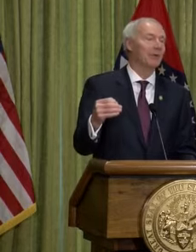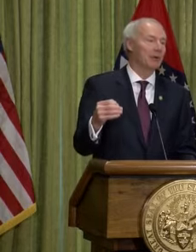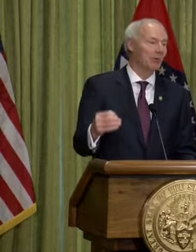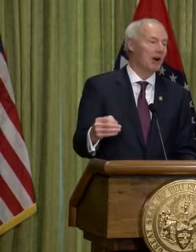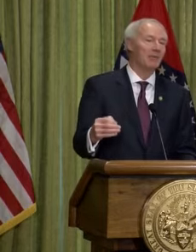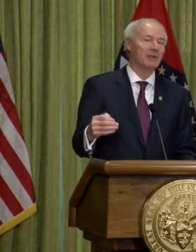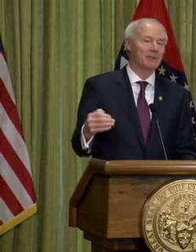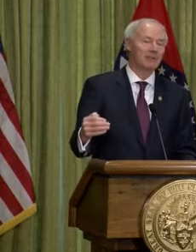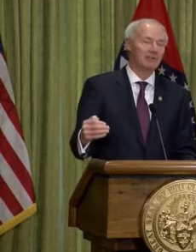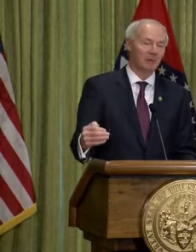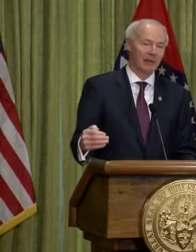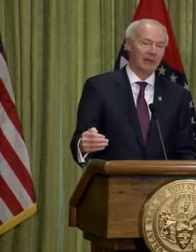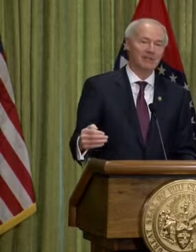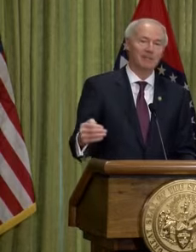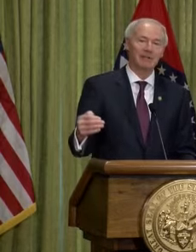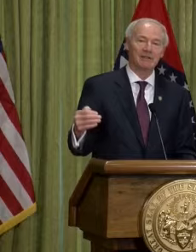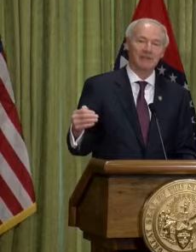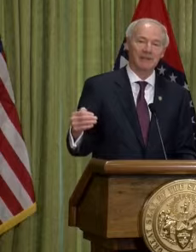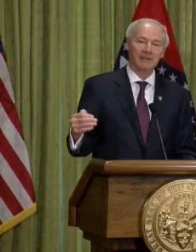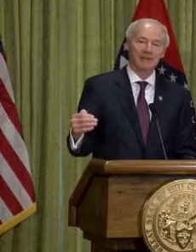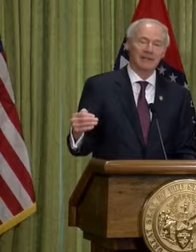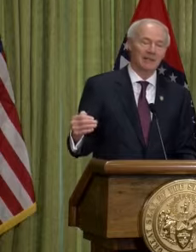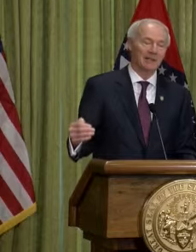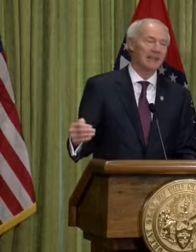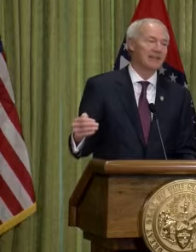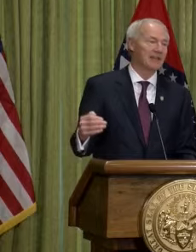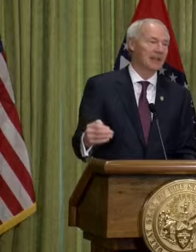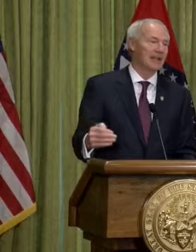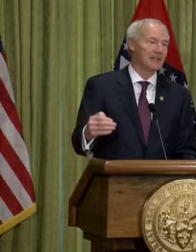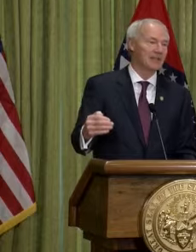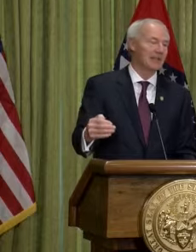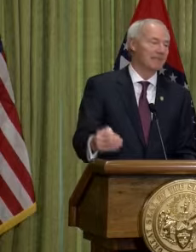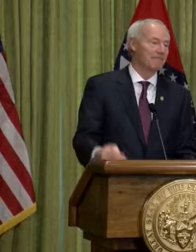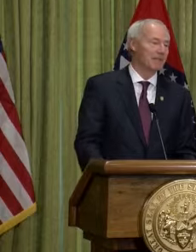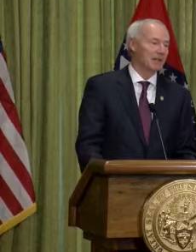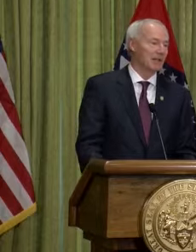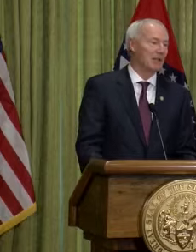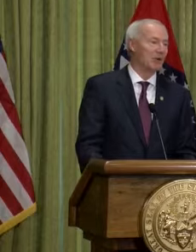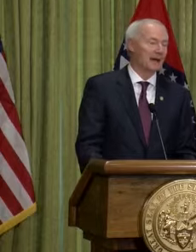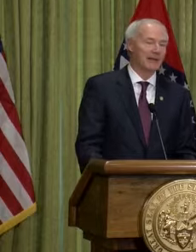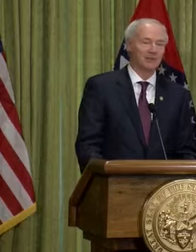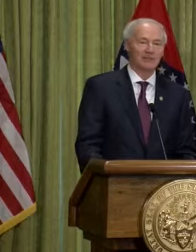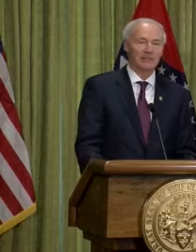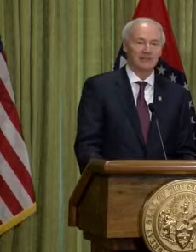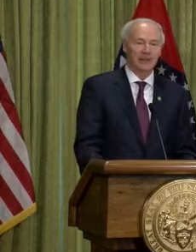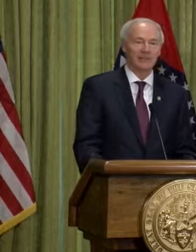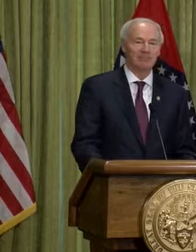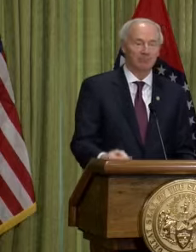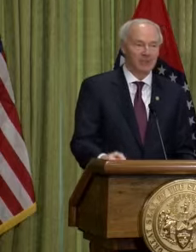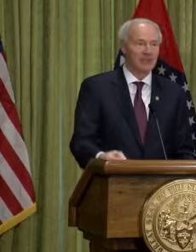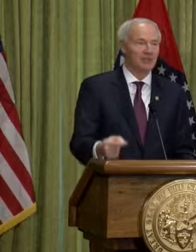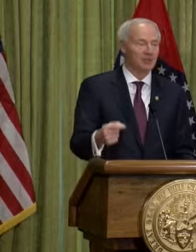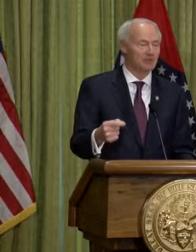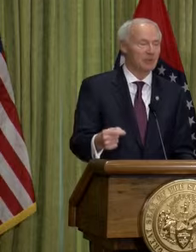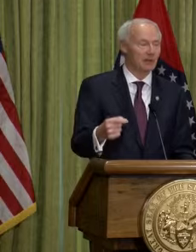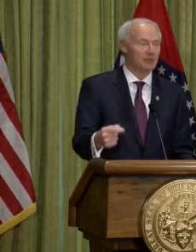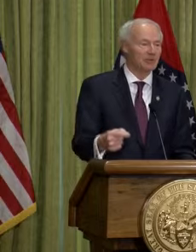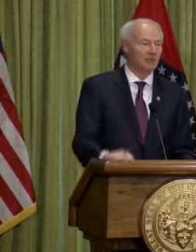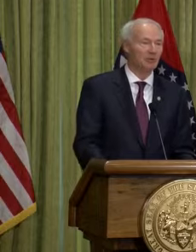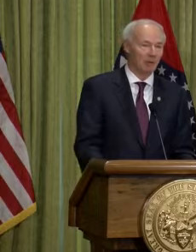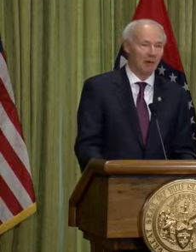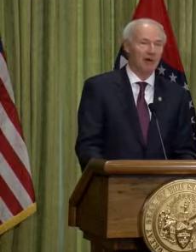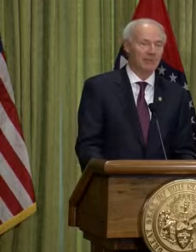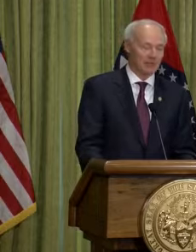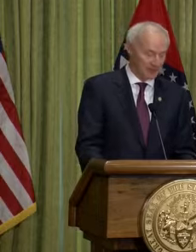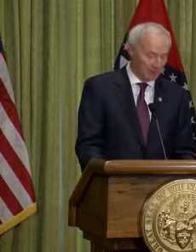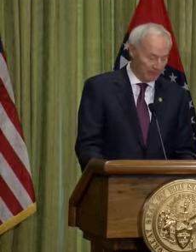or requirements for the hospitals and clinics as they go back to these elective procedures, but there are